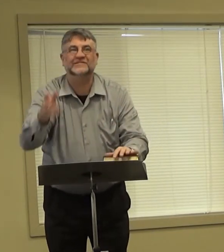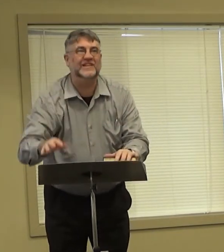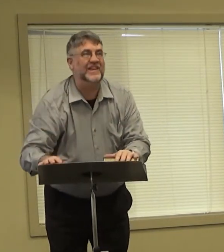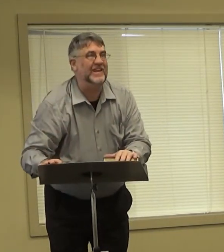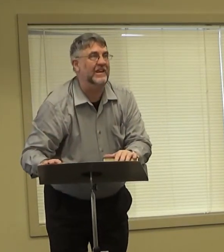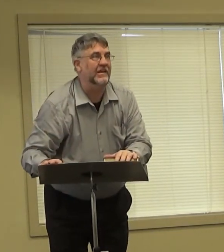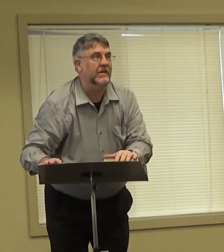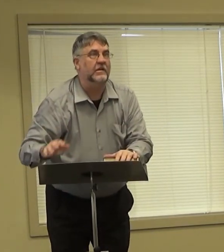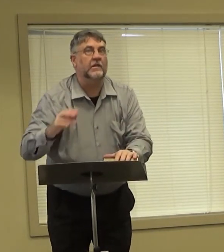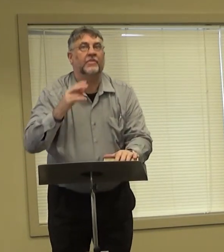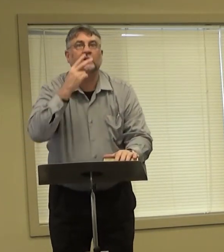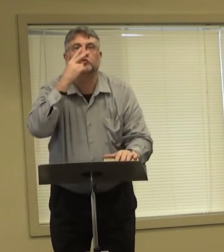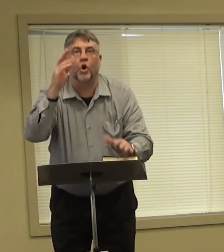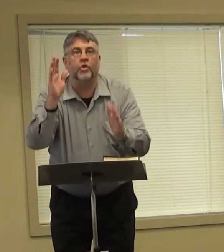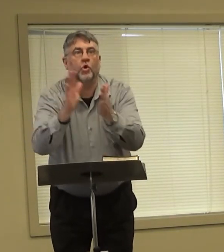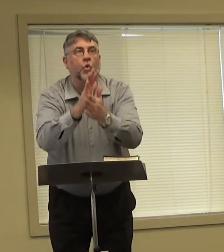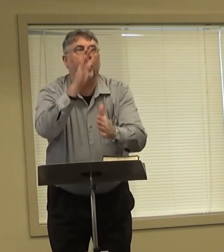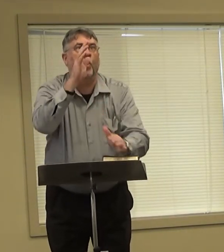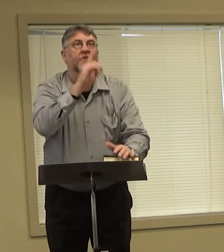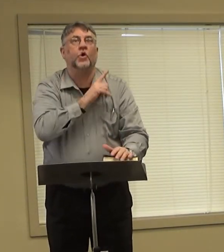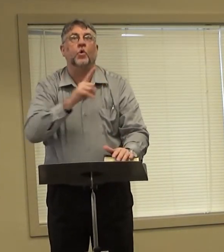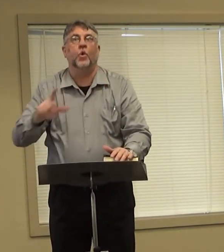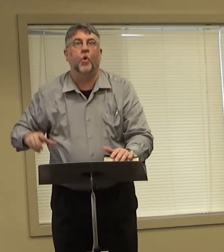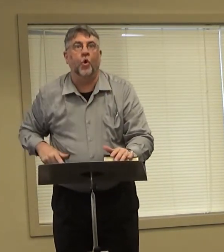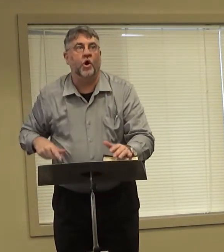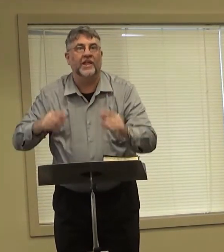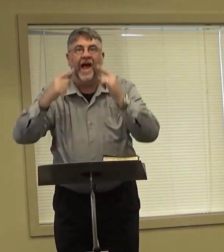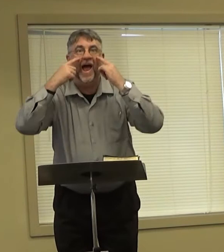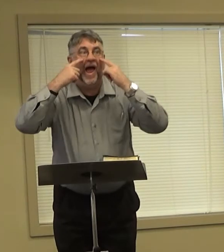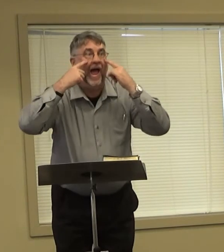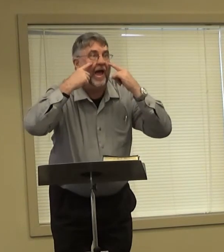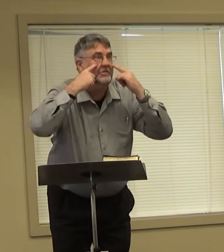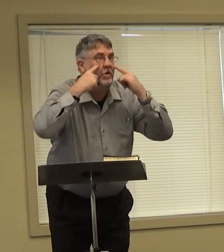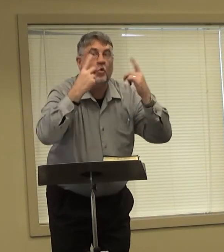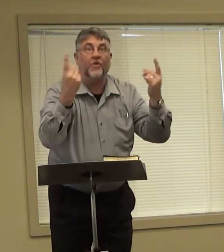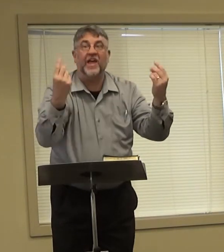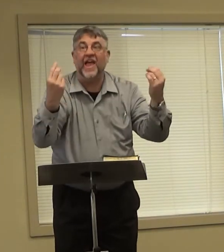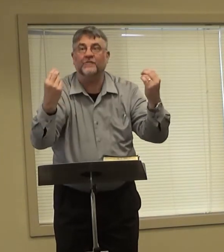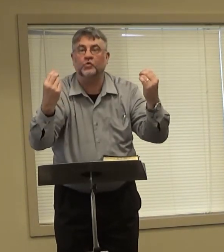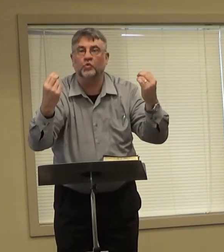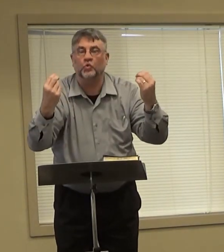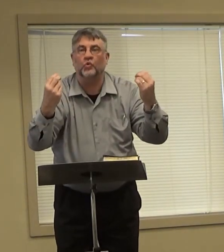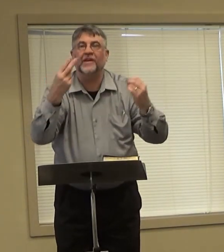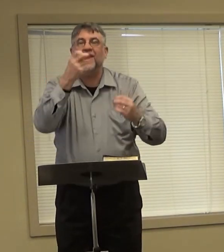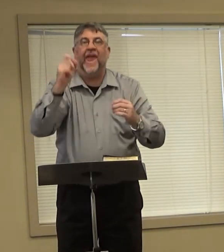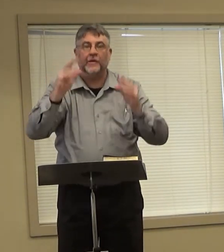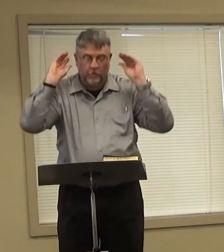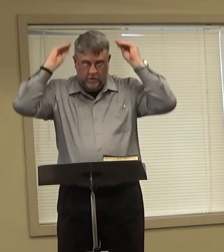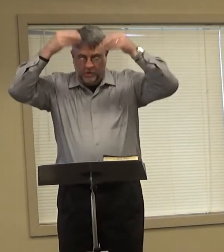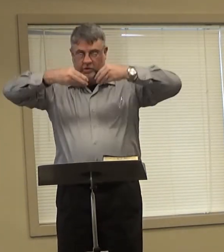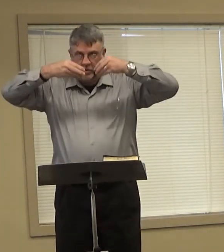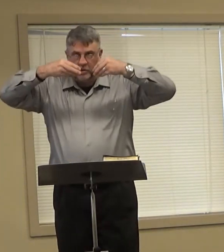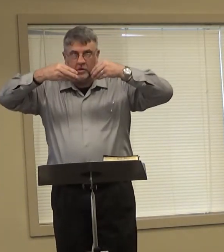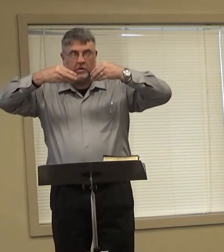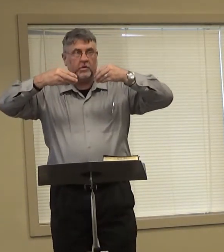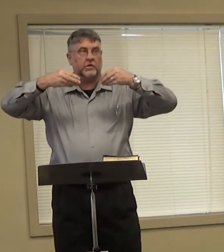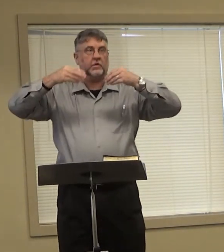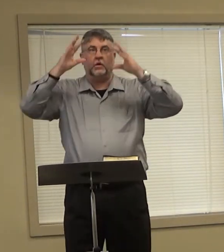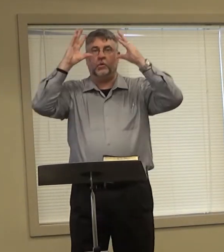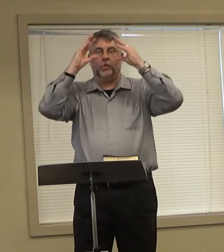What did people see? They saw the glory of the Lord in Moses' eyes. And Moses, it was